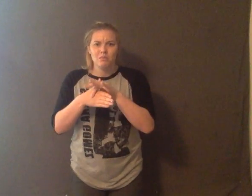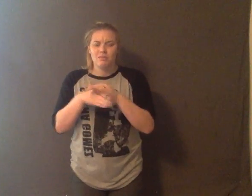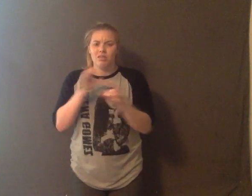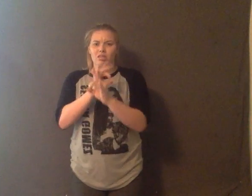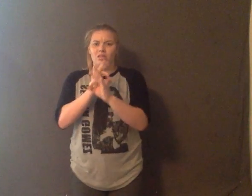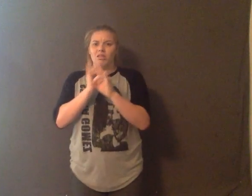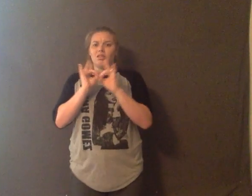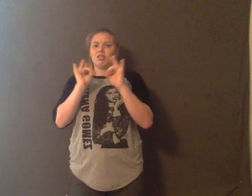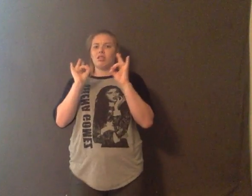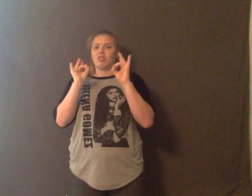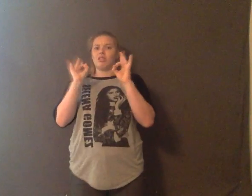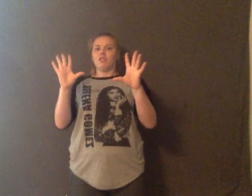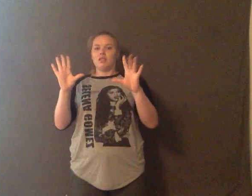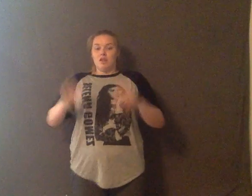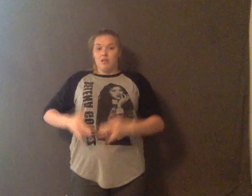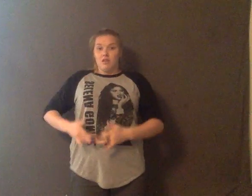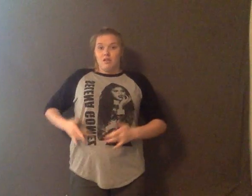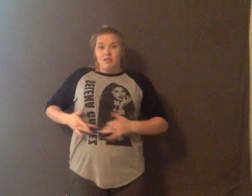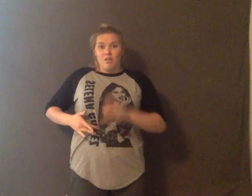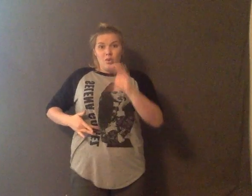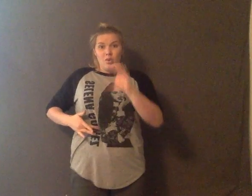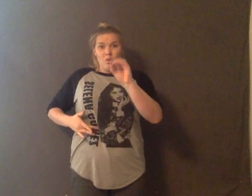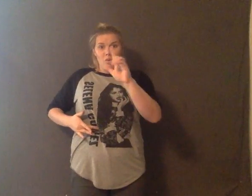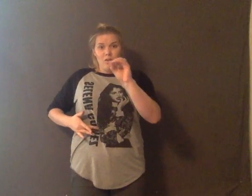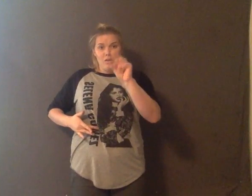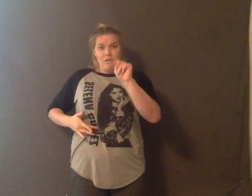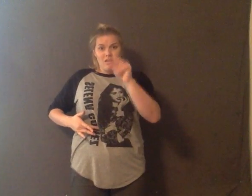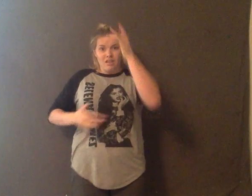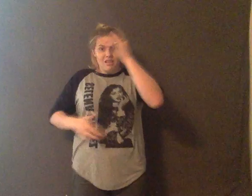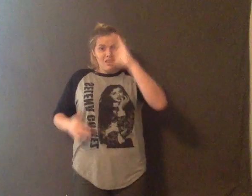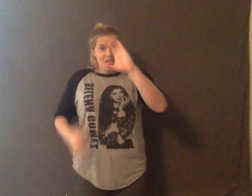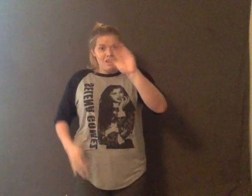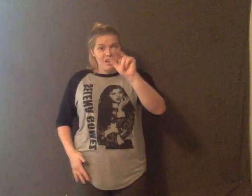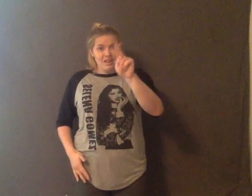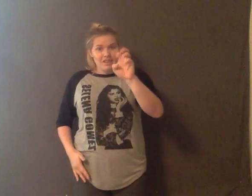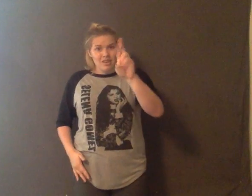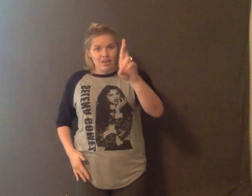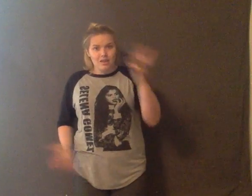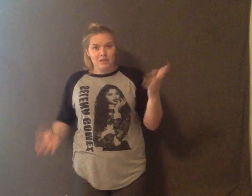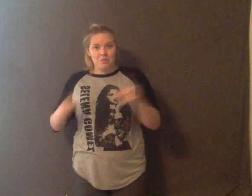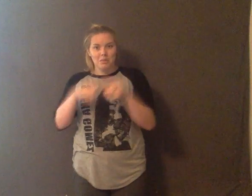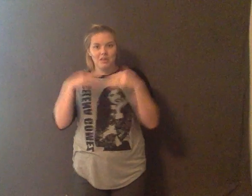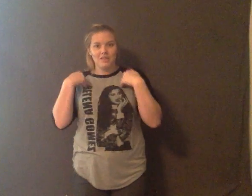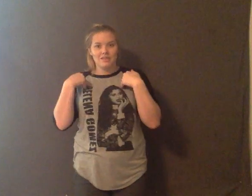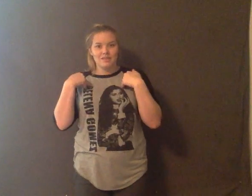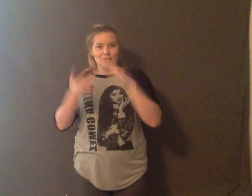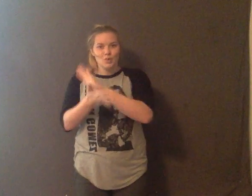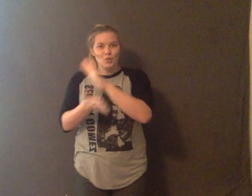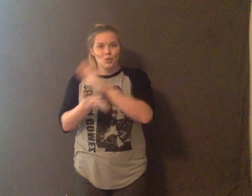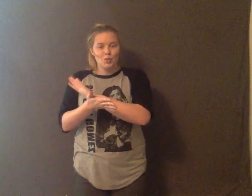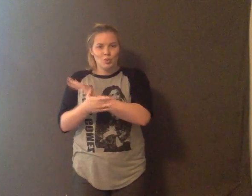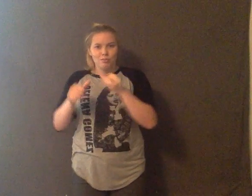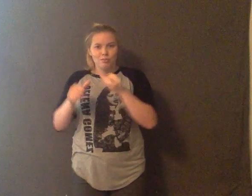link to colon cancer. And yet you have every day in the schools meal items with processed meats. If the Surgeon General puts warning labels